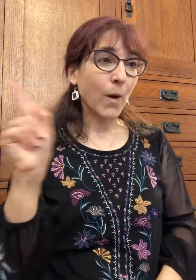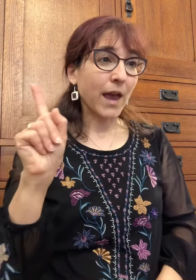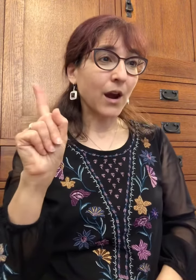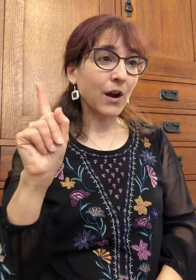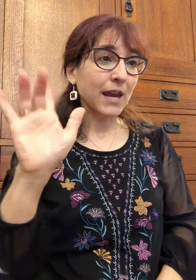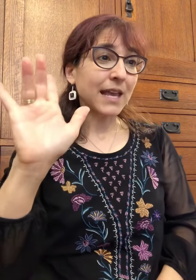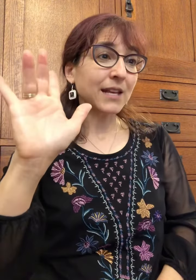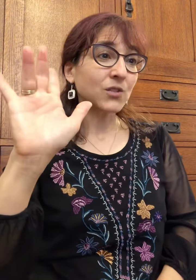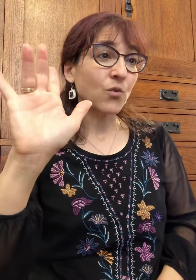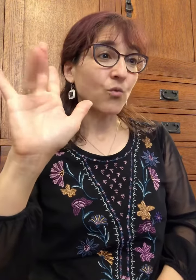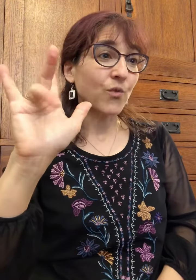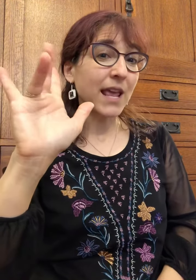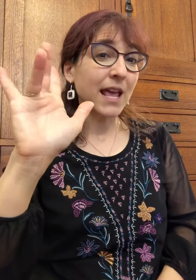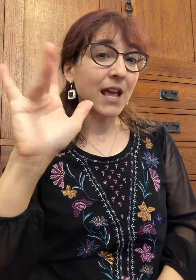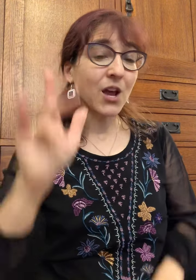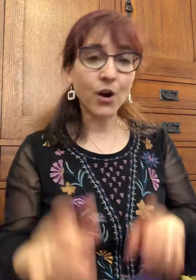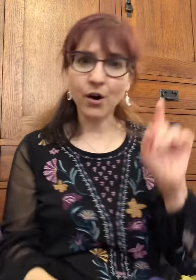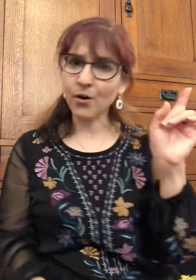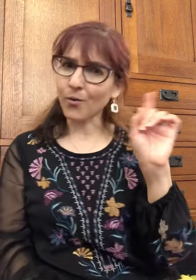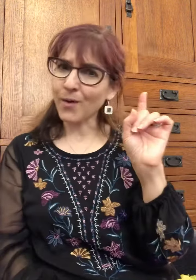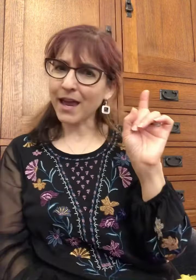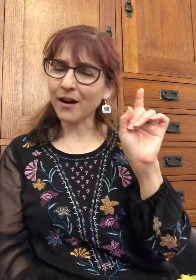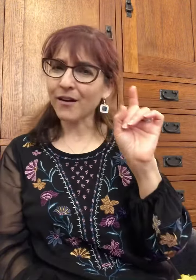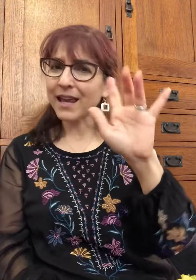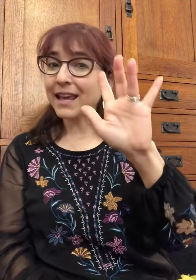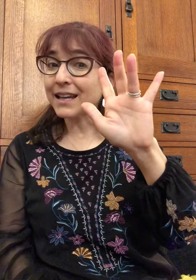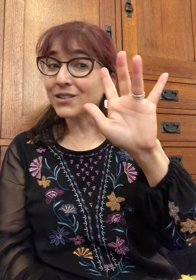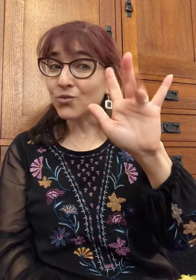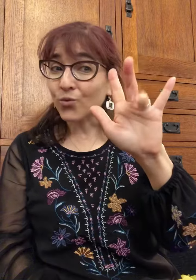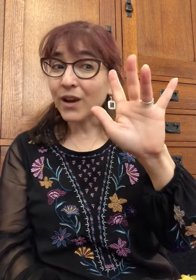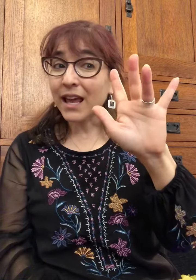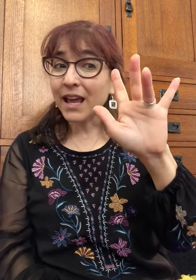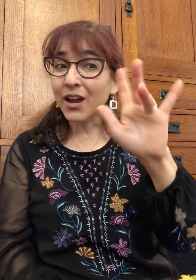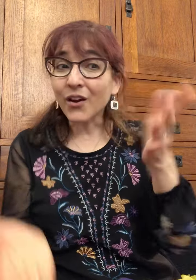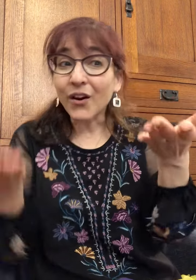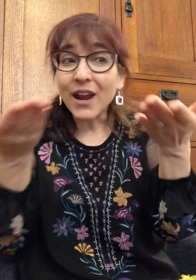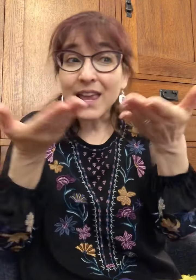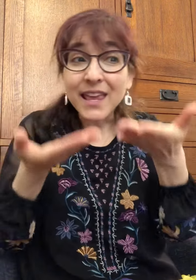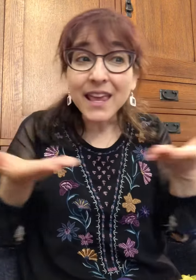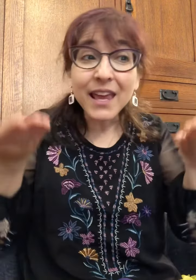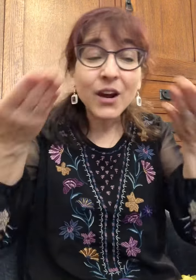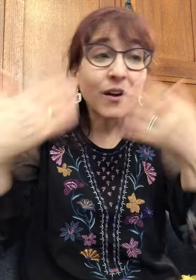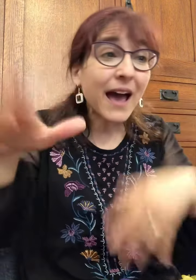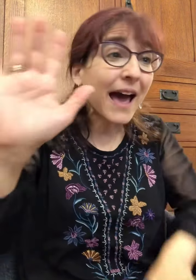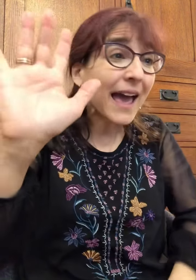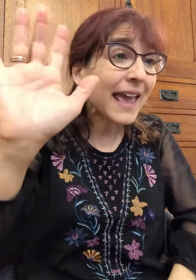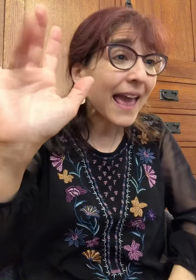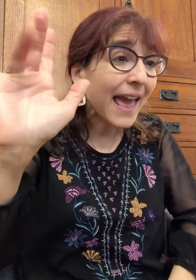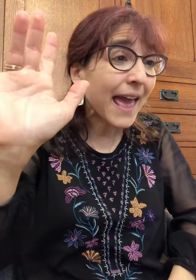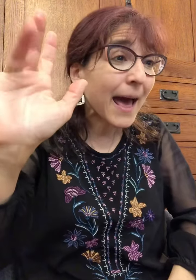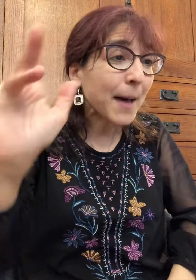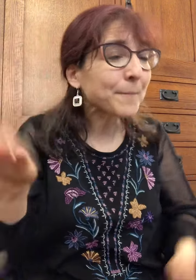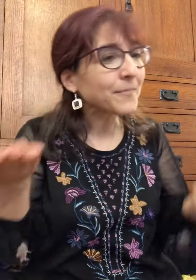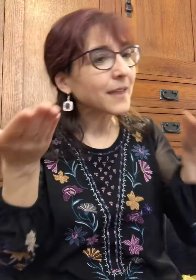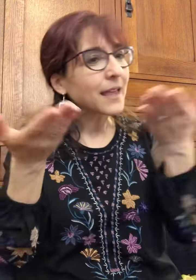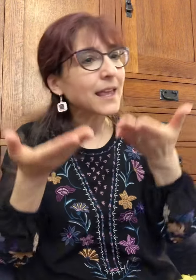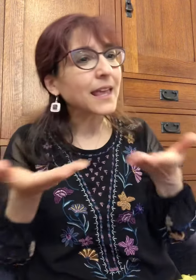Where is Ringer? Where is Ringer? Here I am.